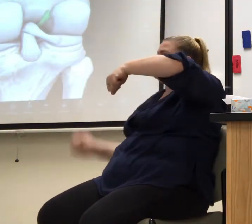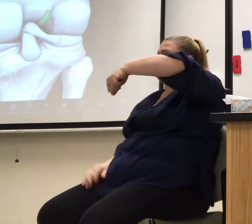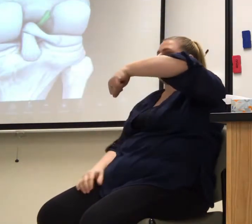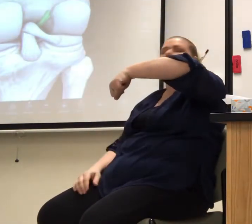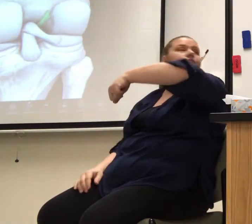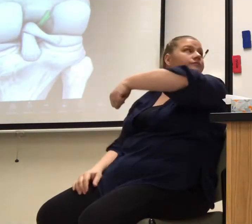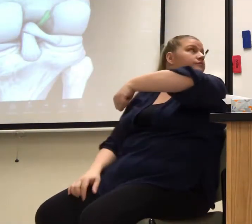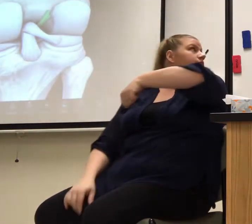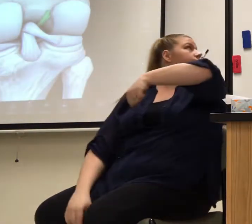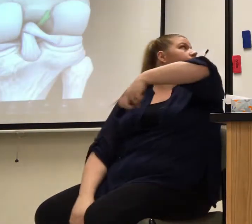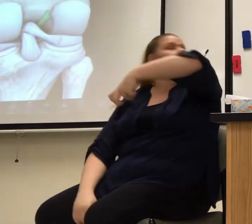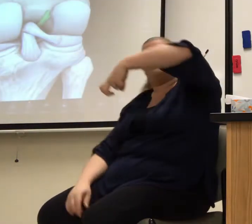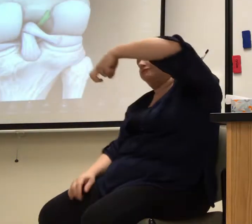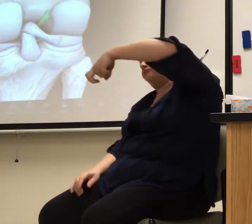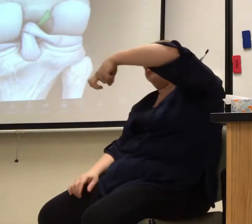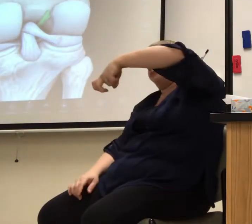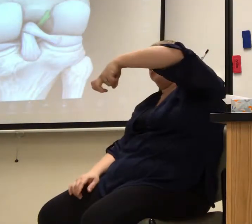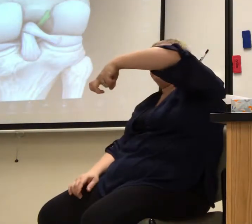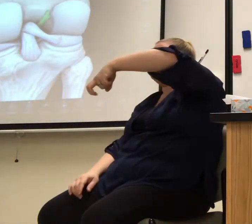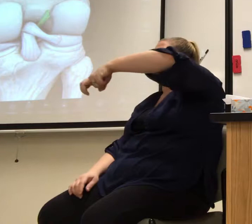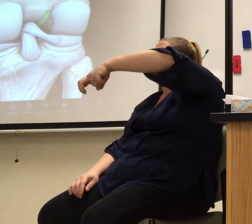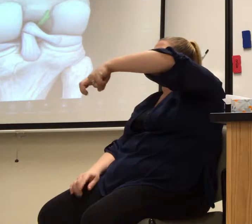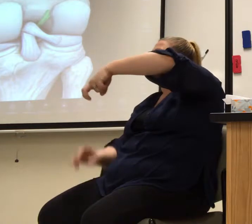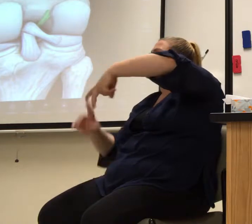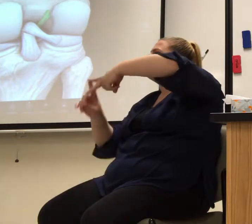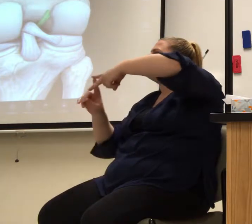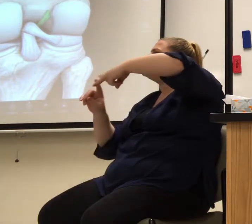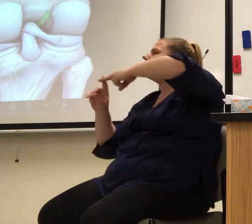starting right back here